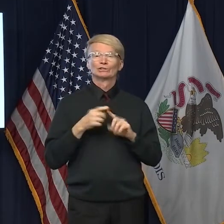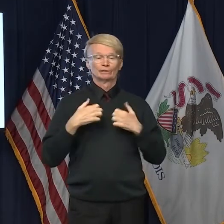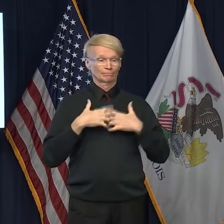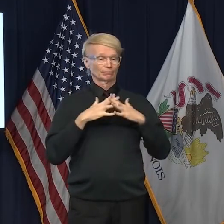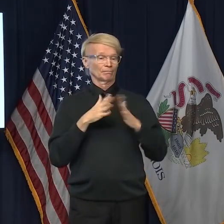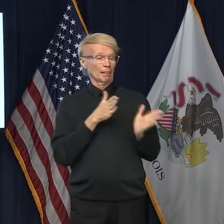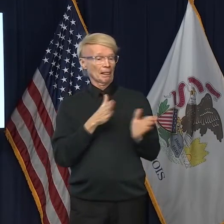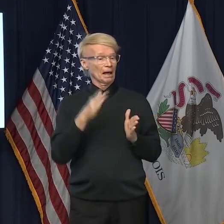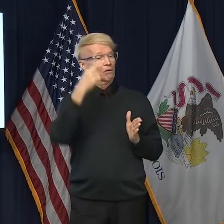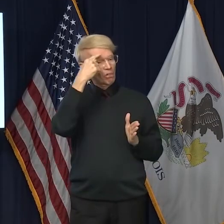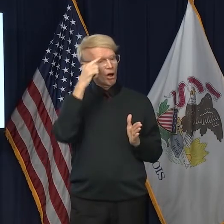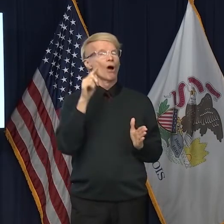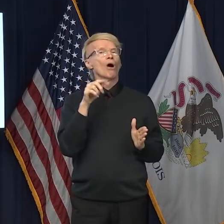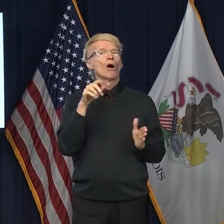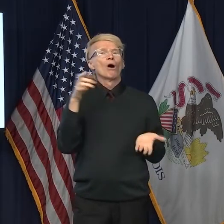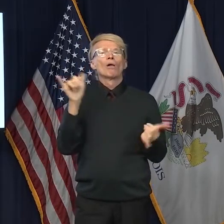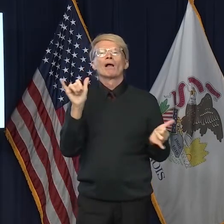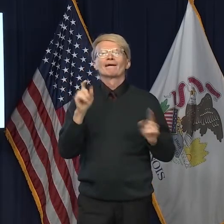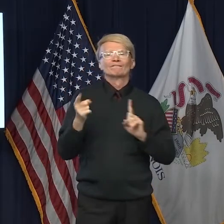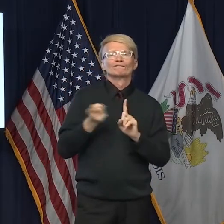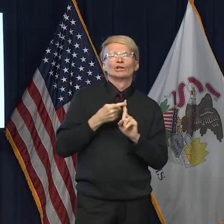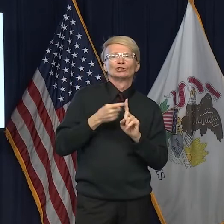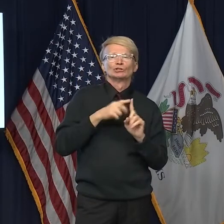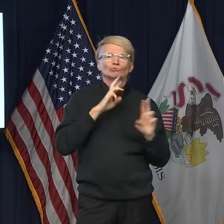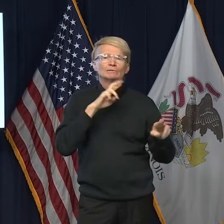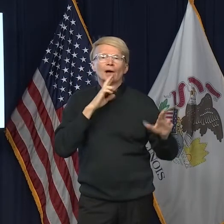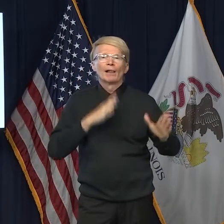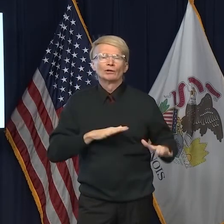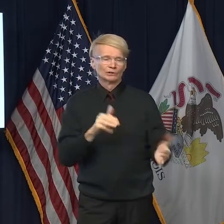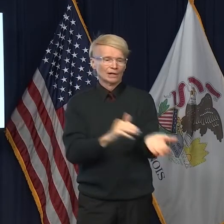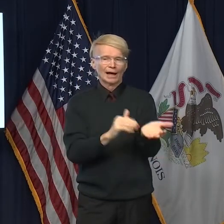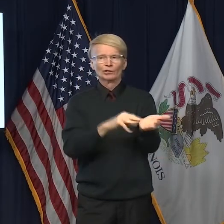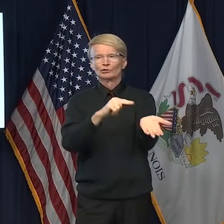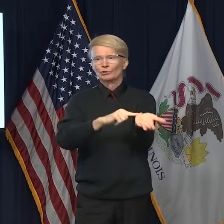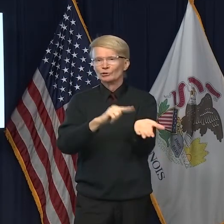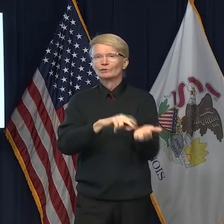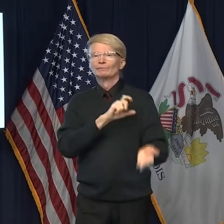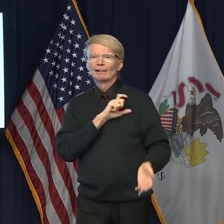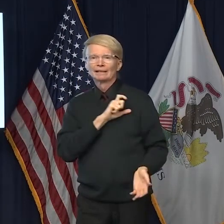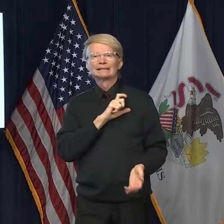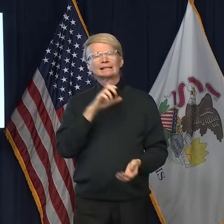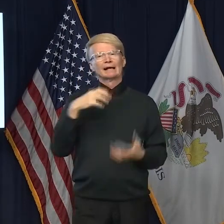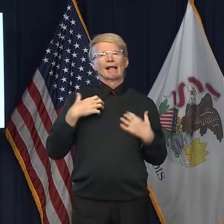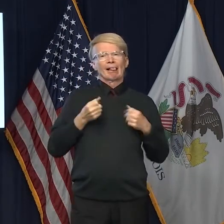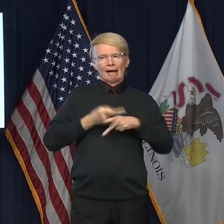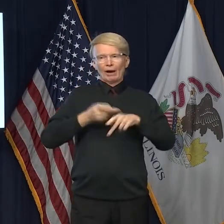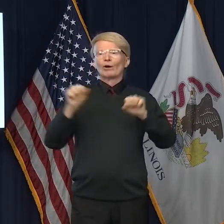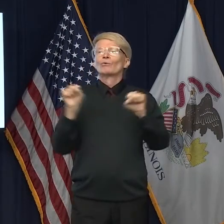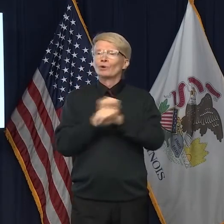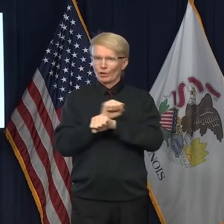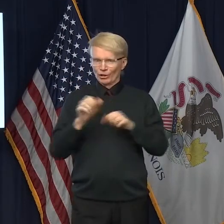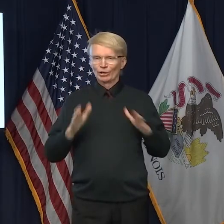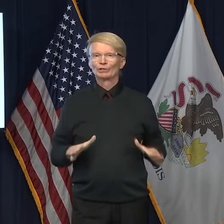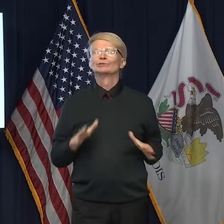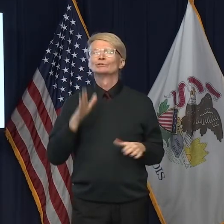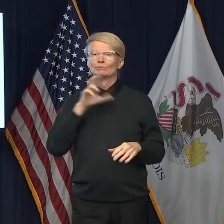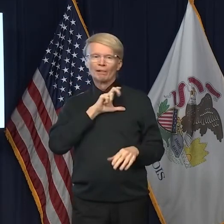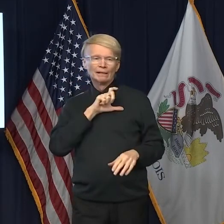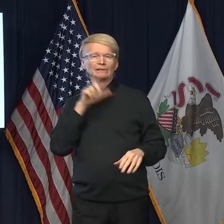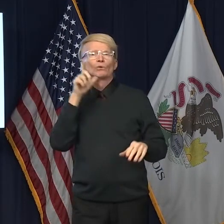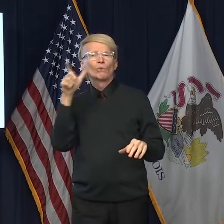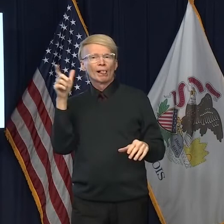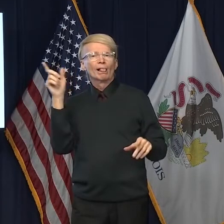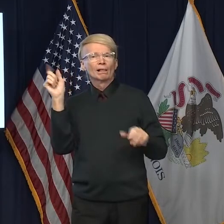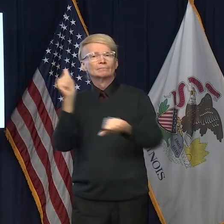that first responders and hospital and healthcare workers were the priority. The plan was put in